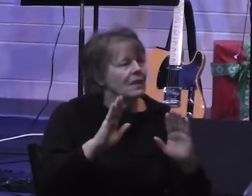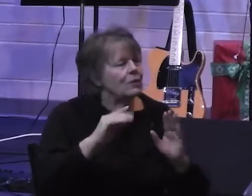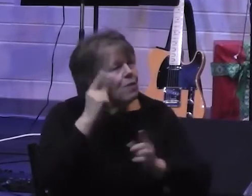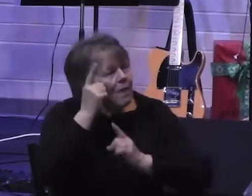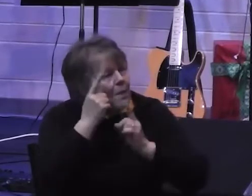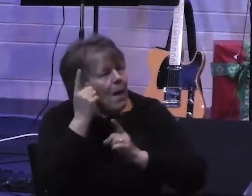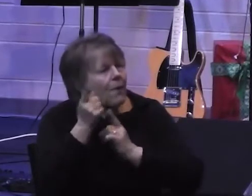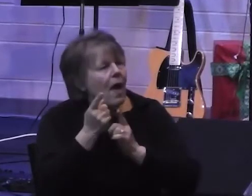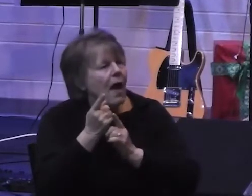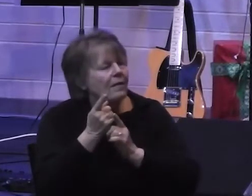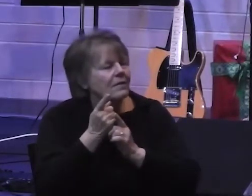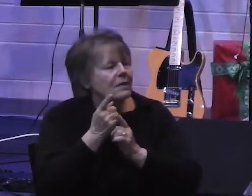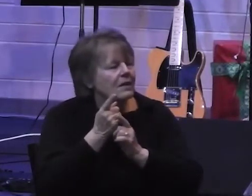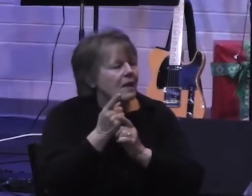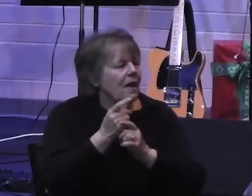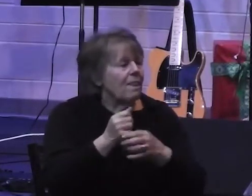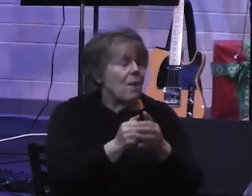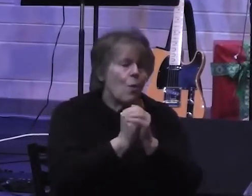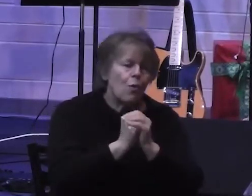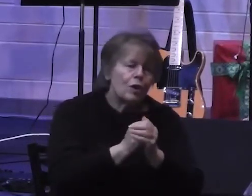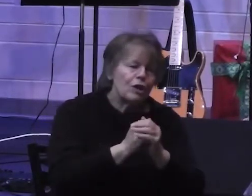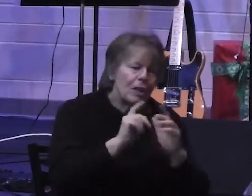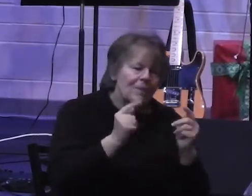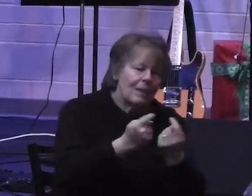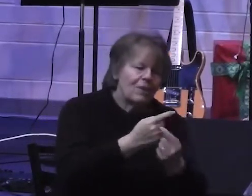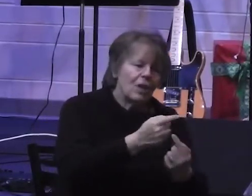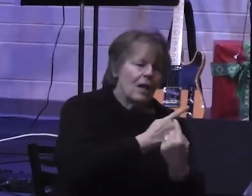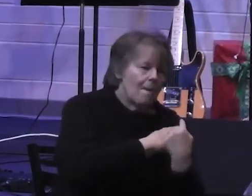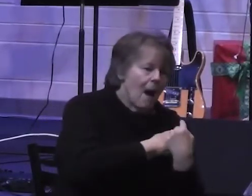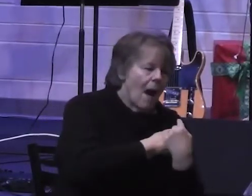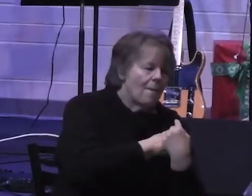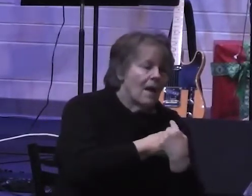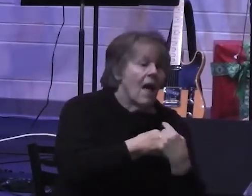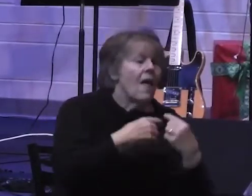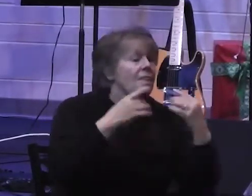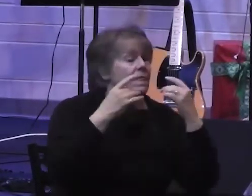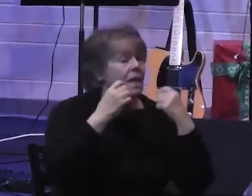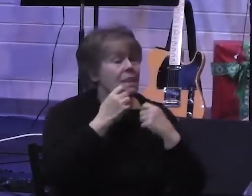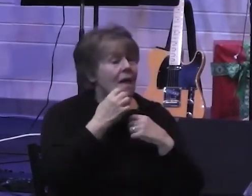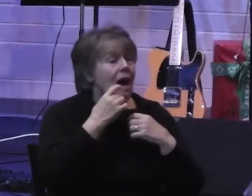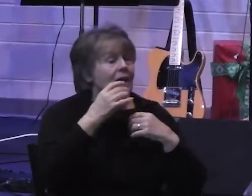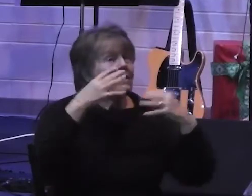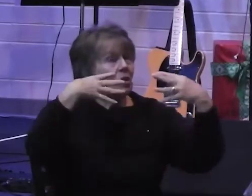and we'll put the lights down, and we're going to create a little space for some prayer, and I'm going to prompt you